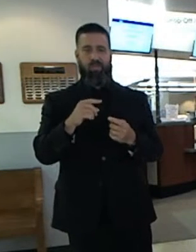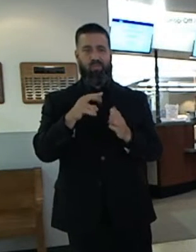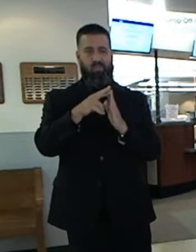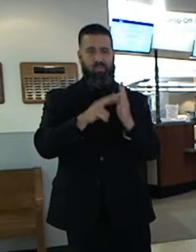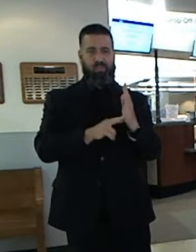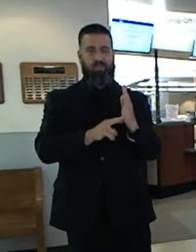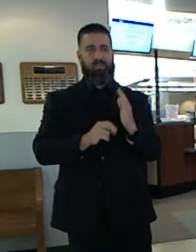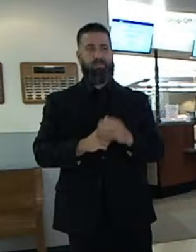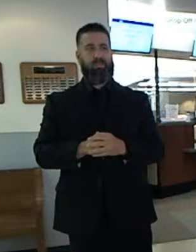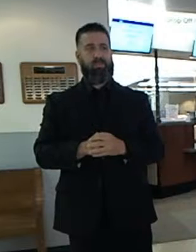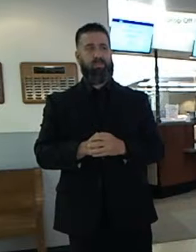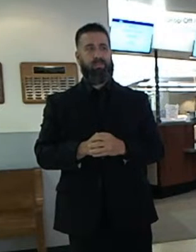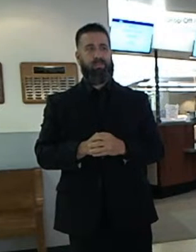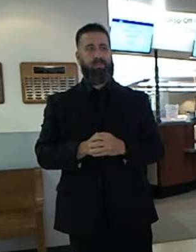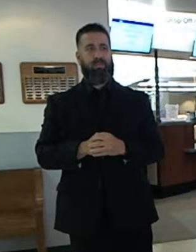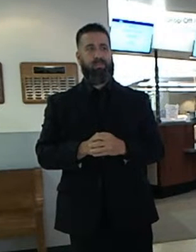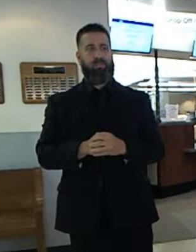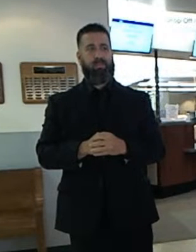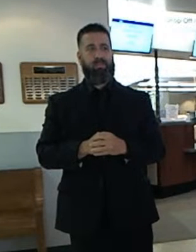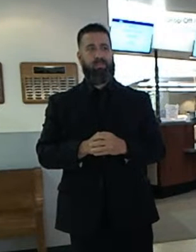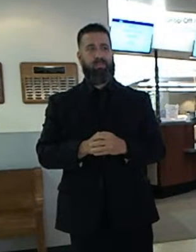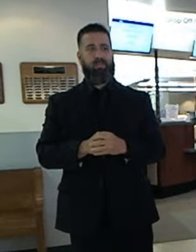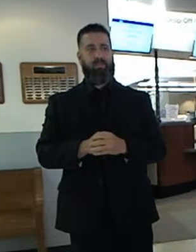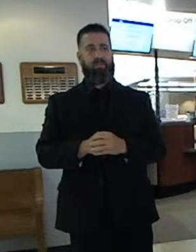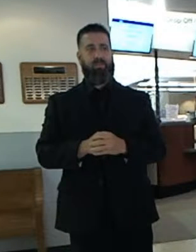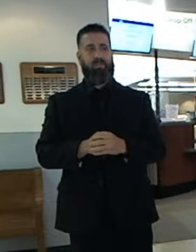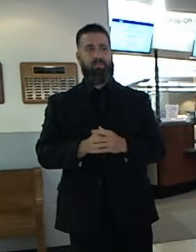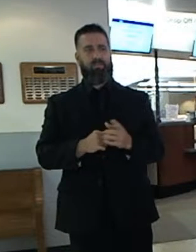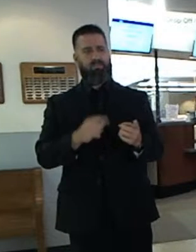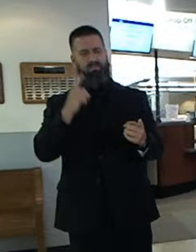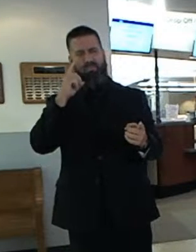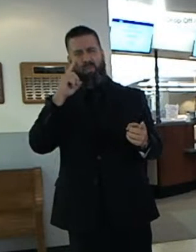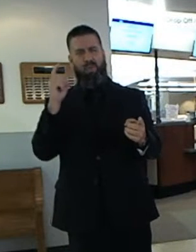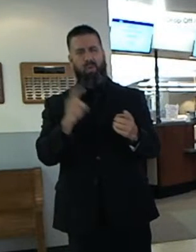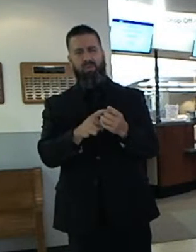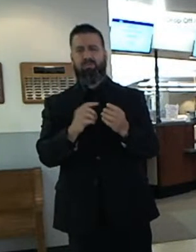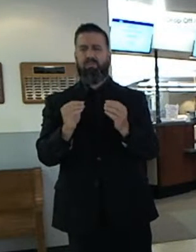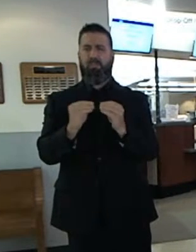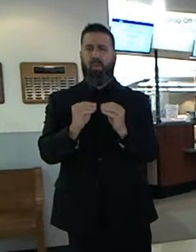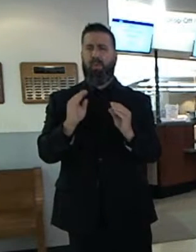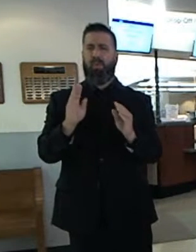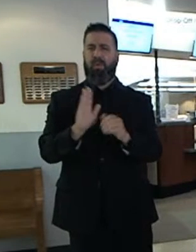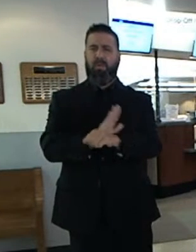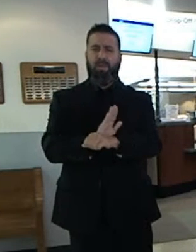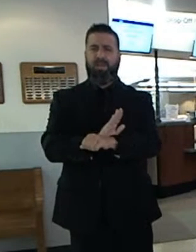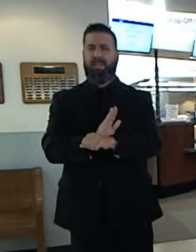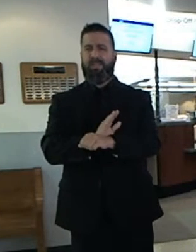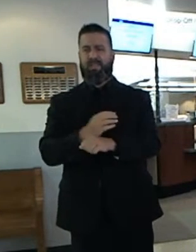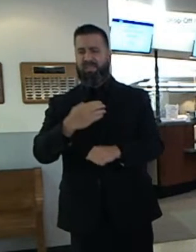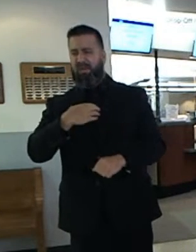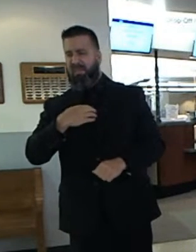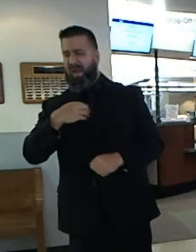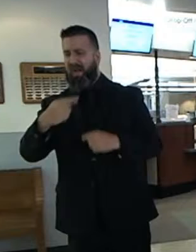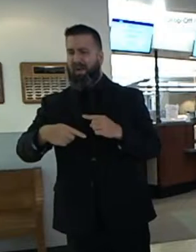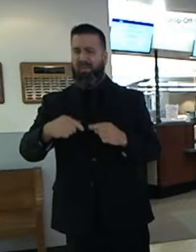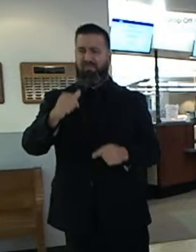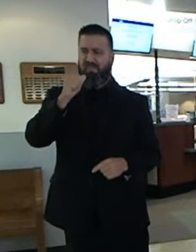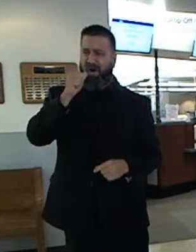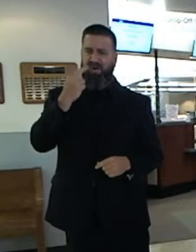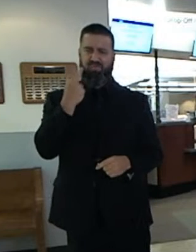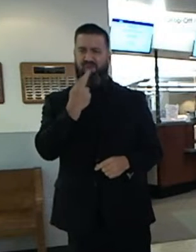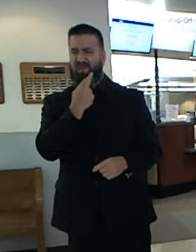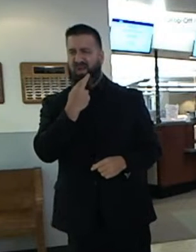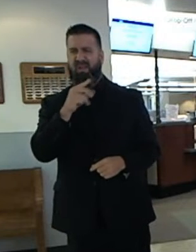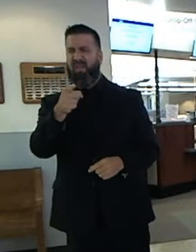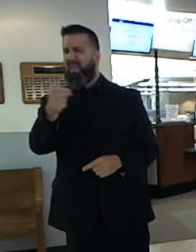you seeing fewer and fewer complaints or red flags as it relates to bars and restaurants? I know the first weekend there were quite a few